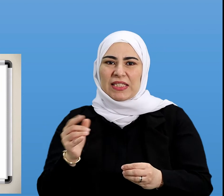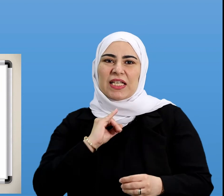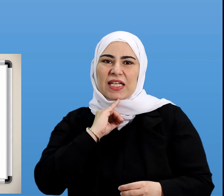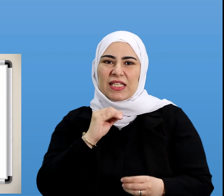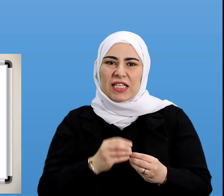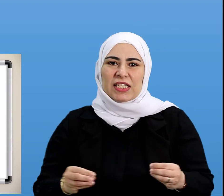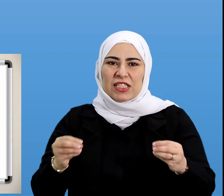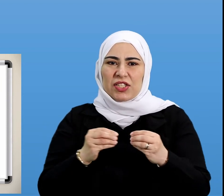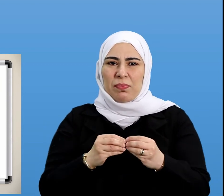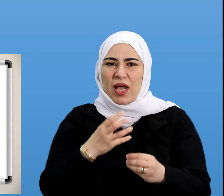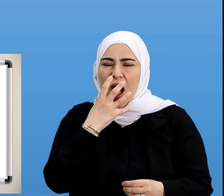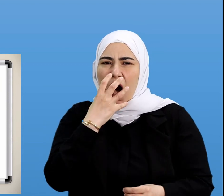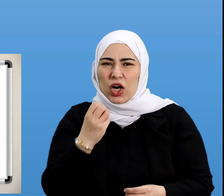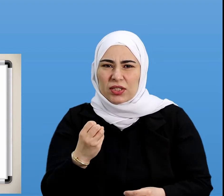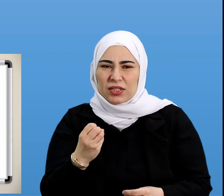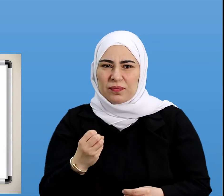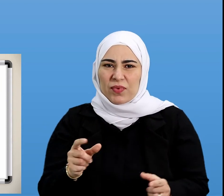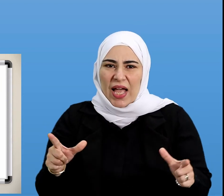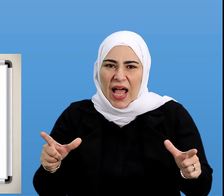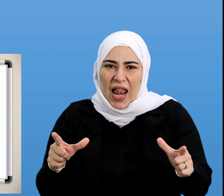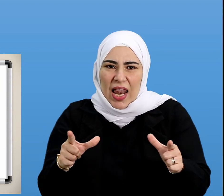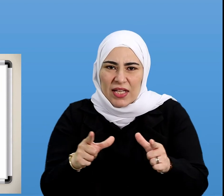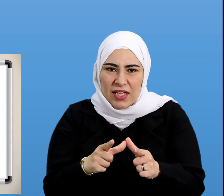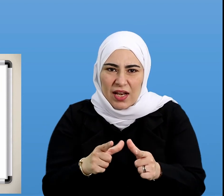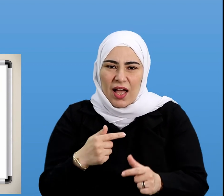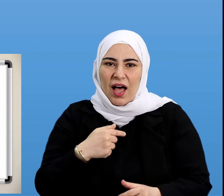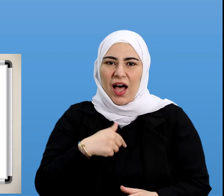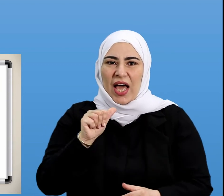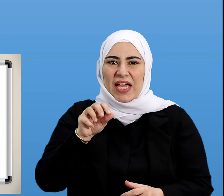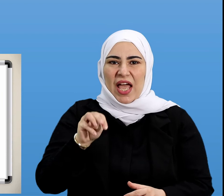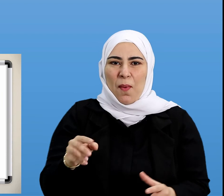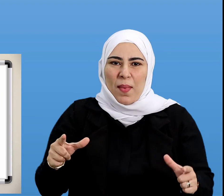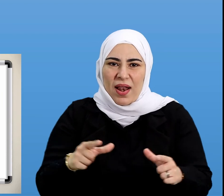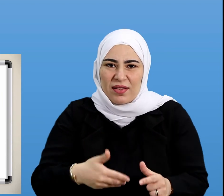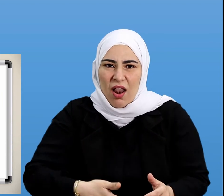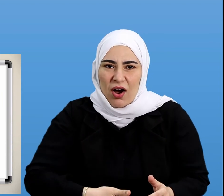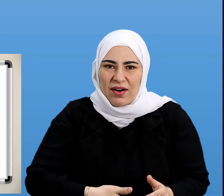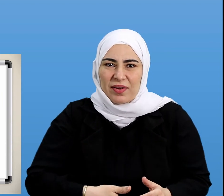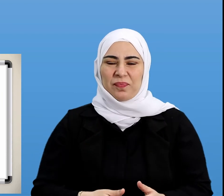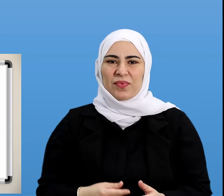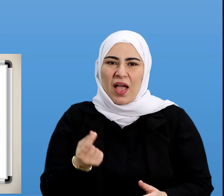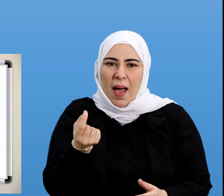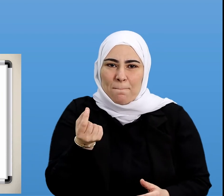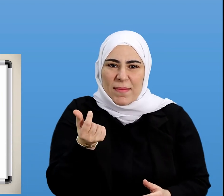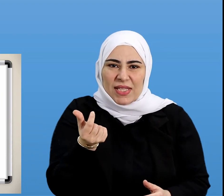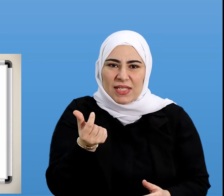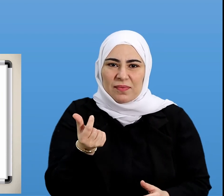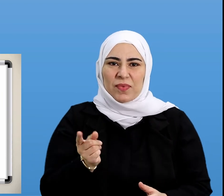hungry. A bit. He is a bit angry. Absolutely. I am